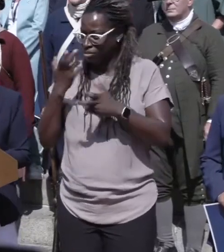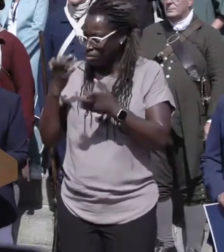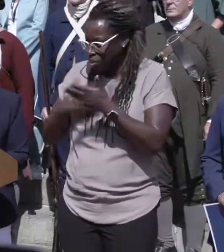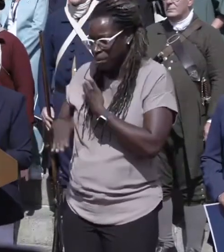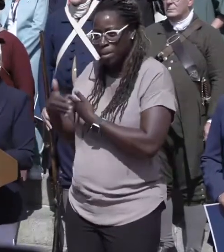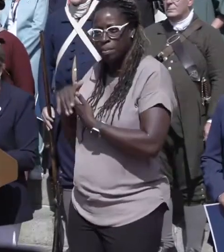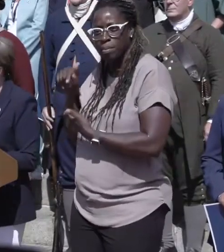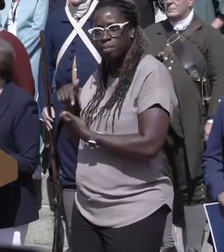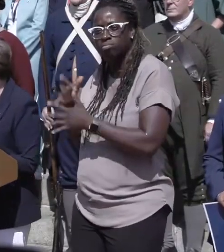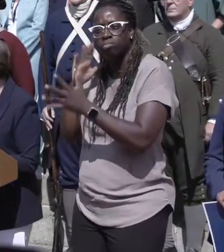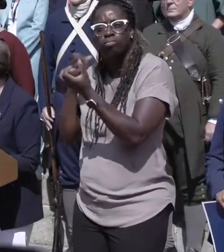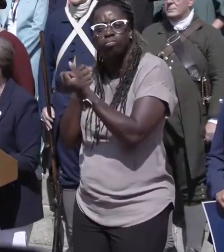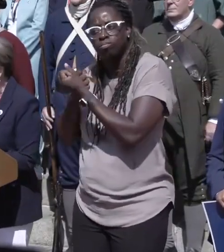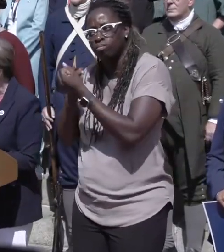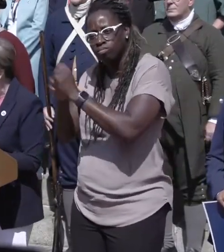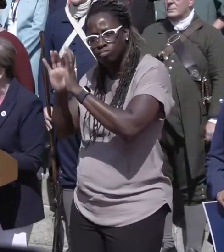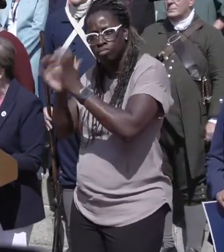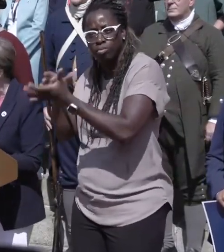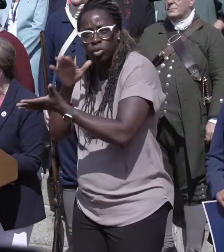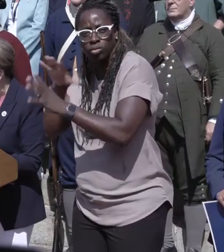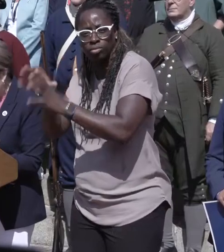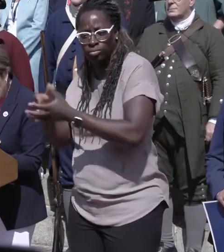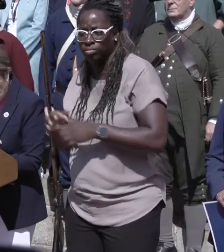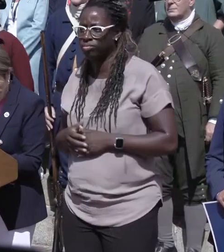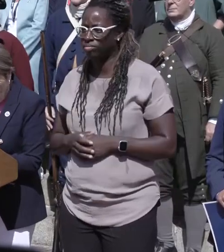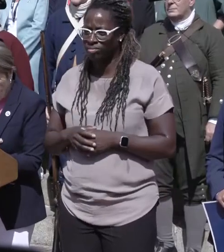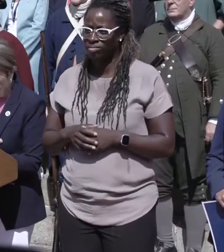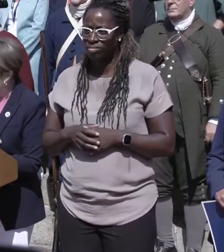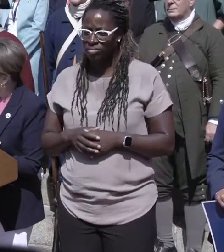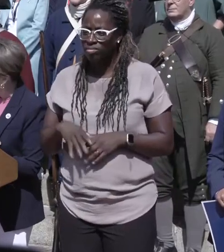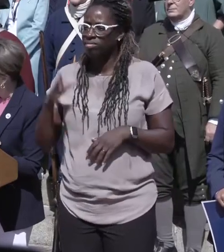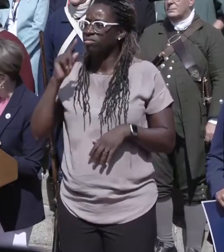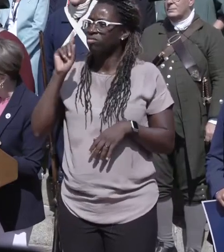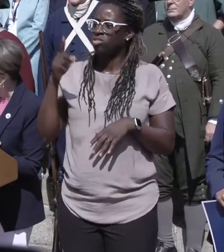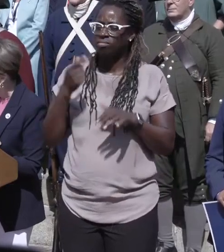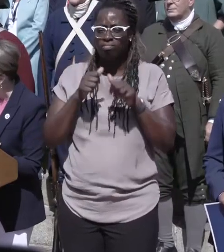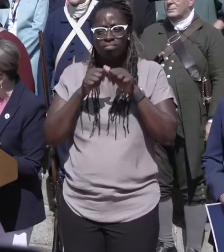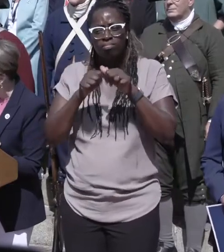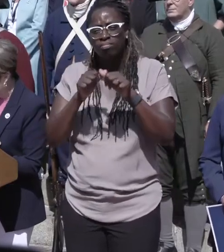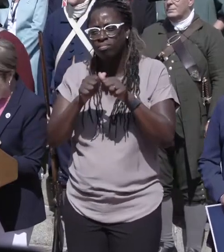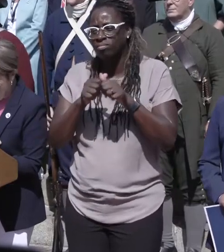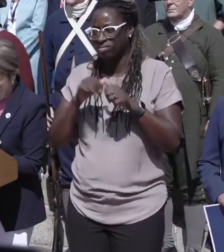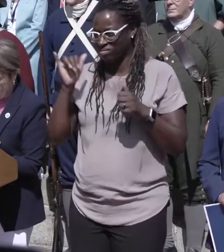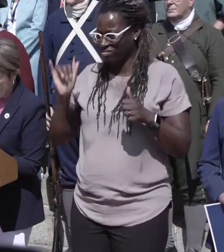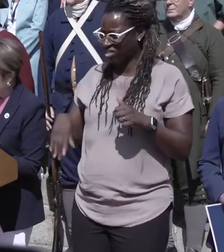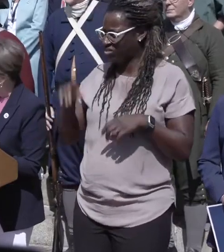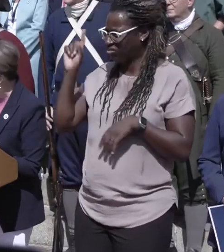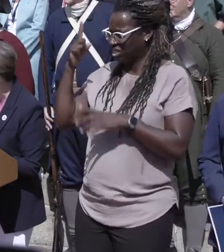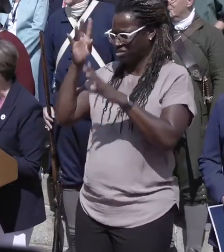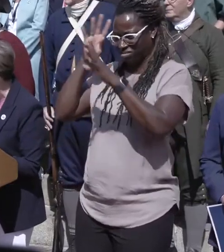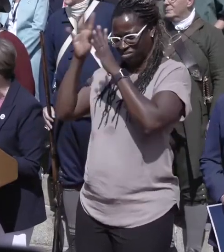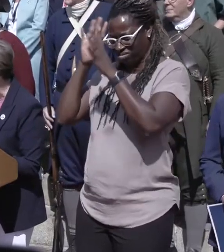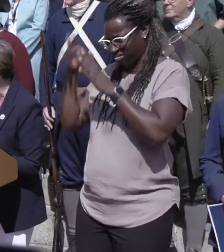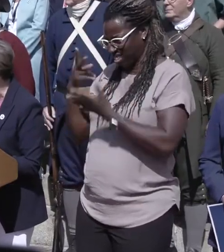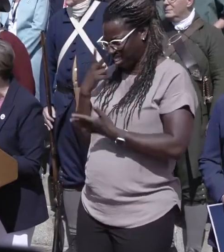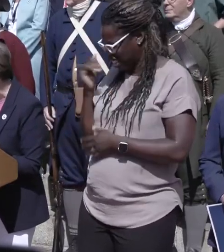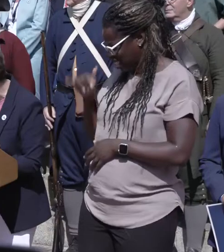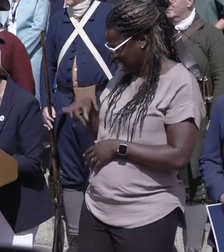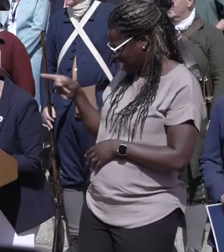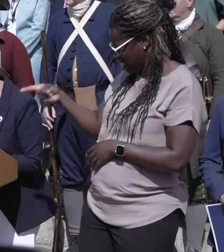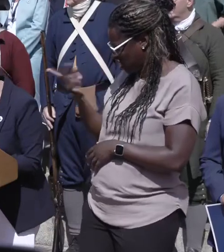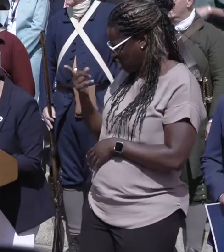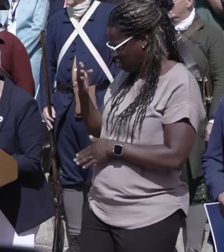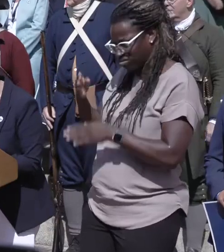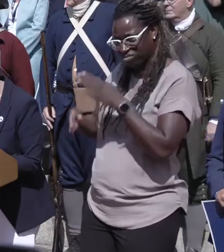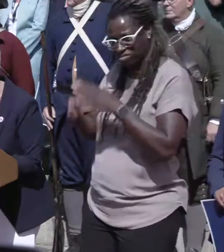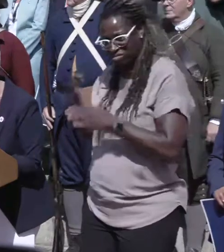number one for innovation in the entire country. Spot, the robotic dog from Boston Dynamics, is here to prove it. Thank